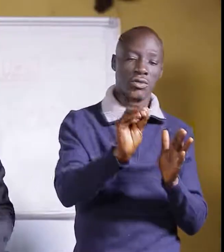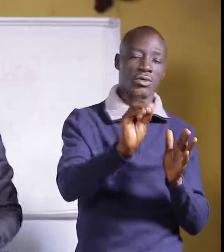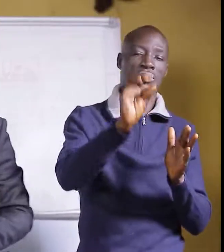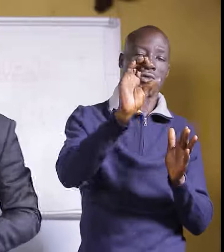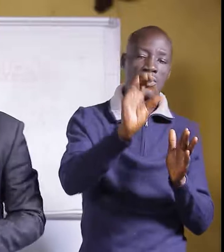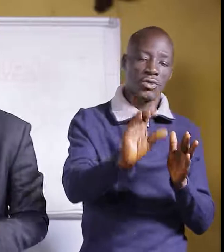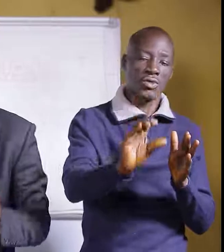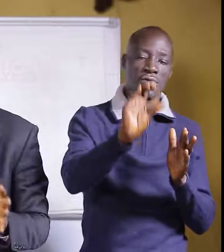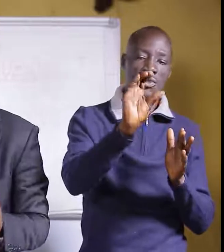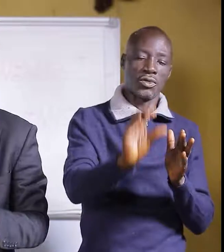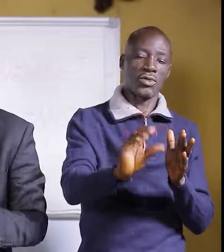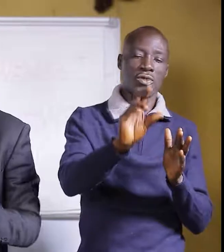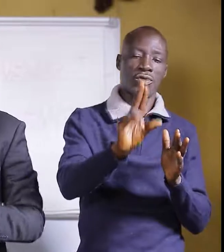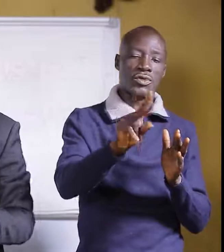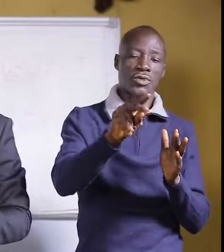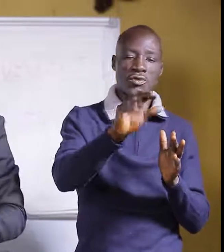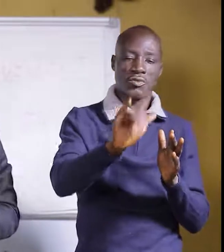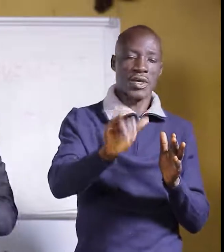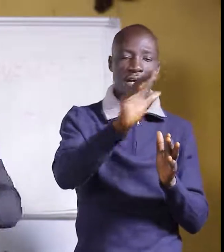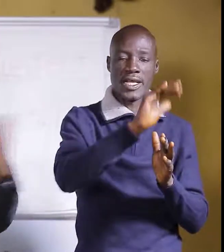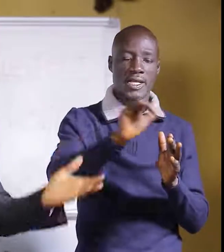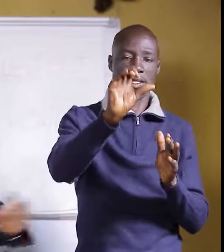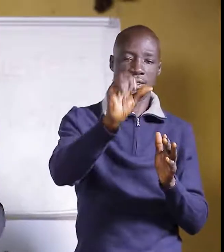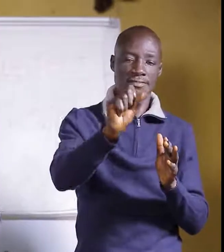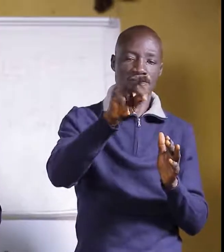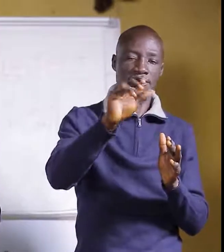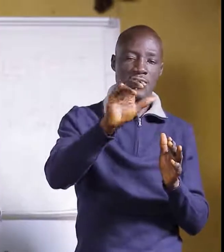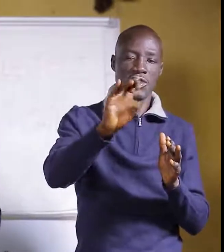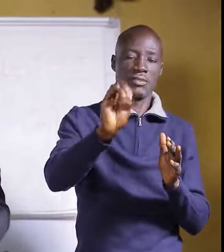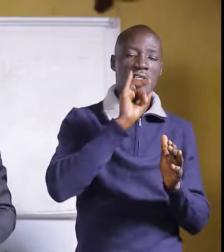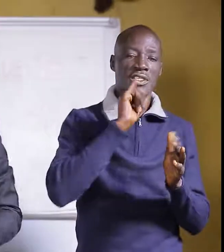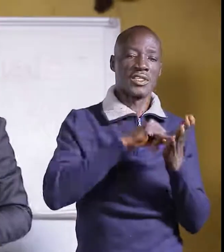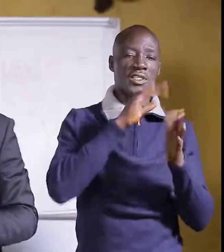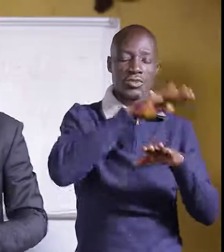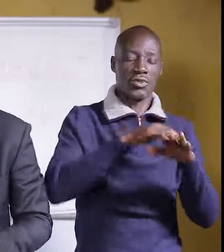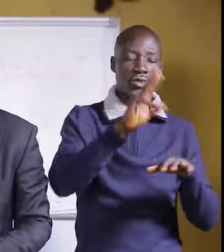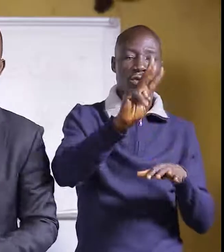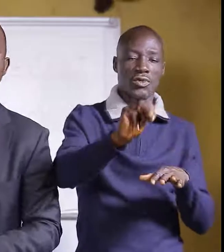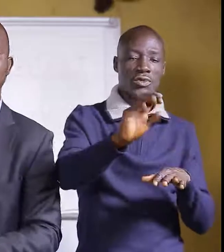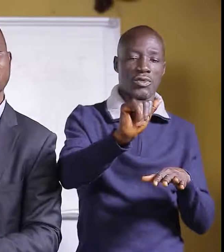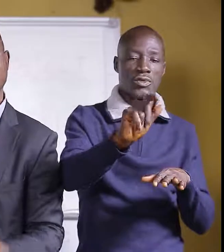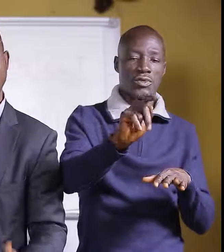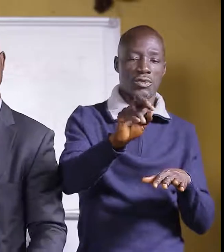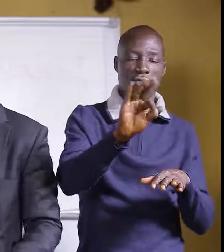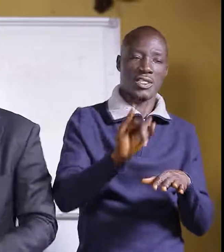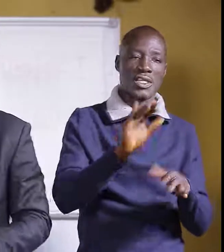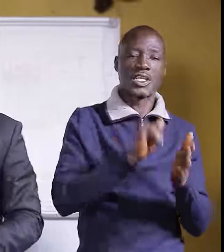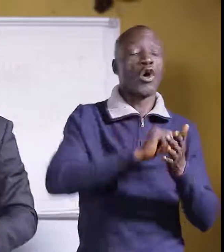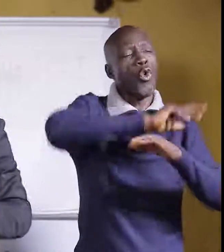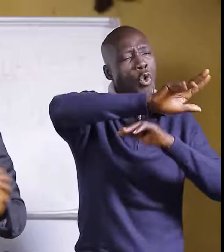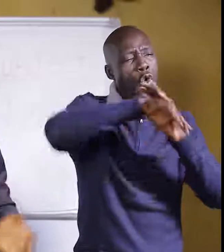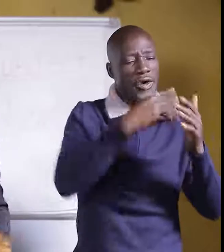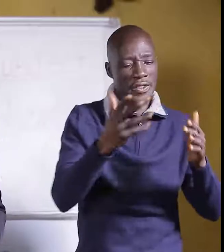will definitely know that it has changed in mass from the initial mass it has earlier. So air also is matter because